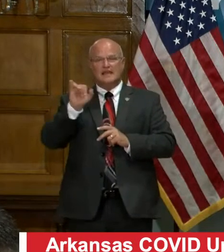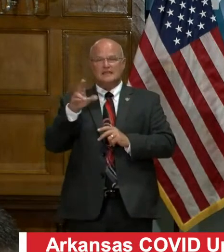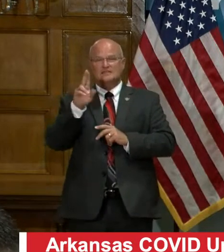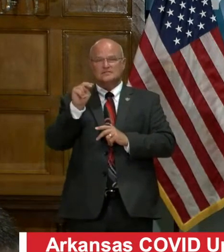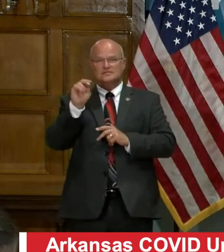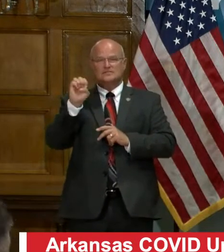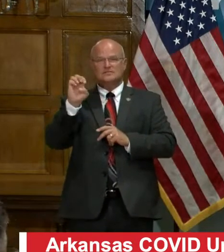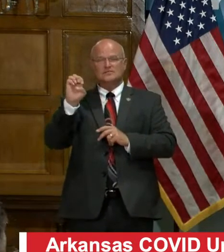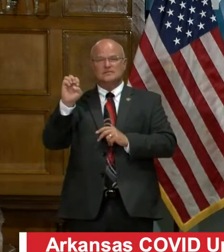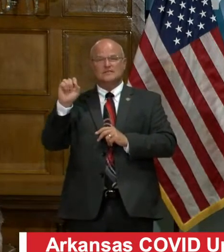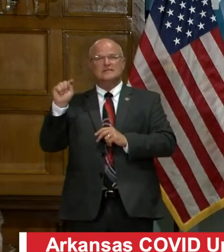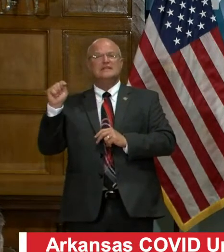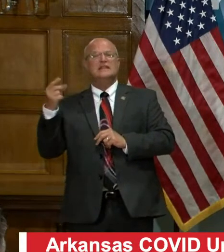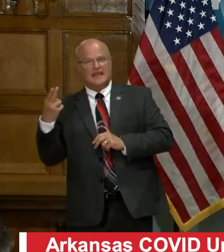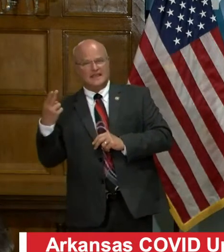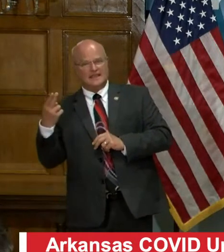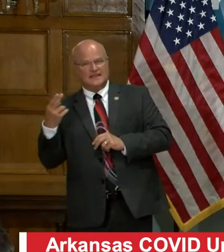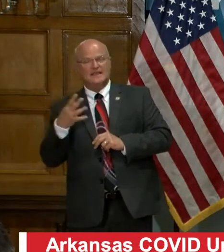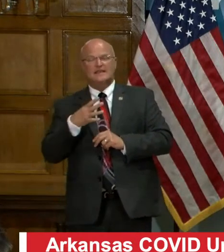Juneteenth